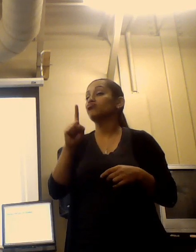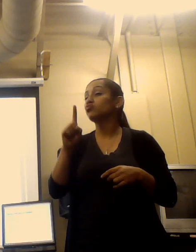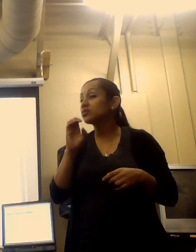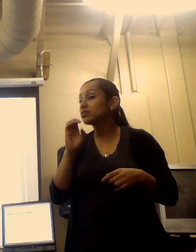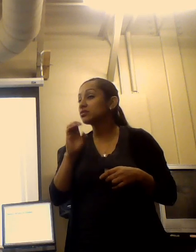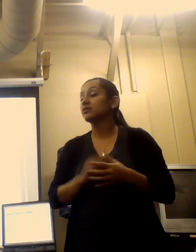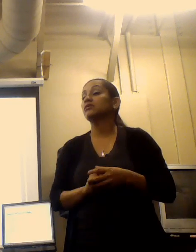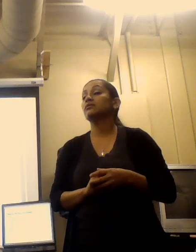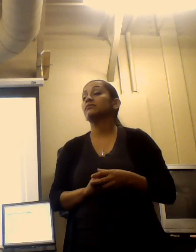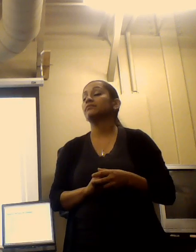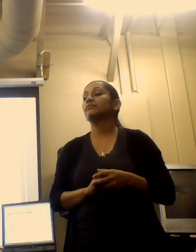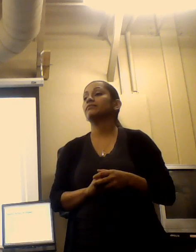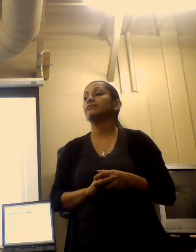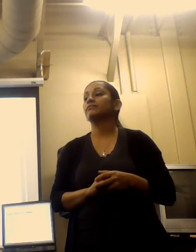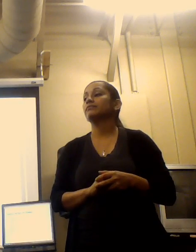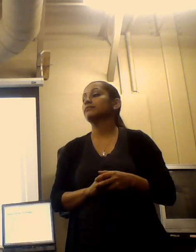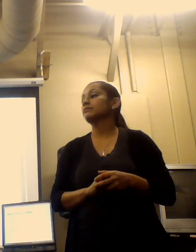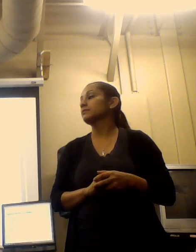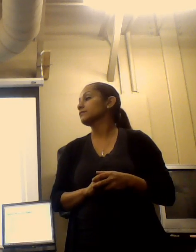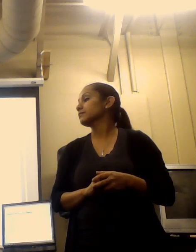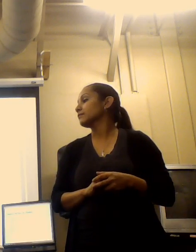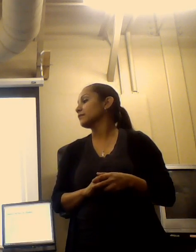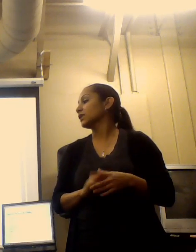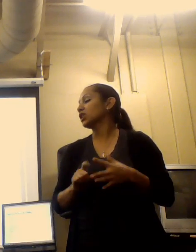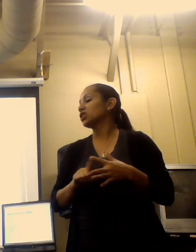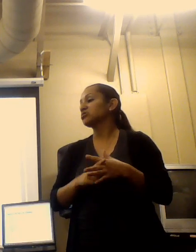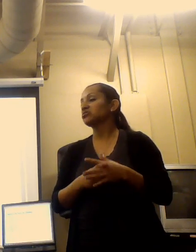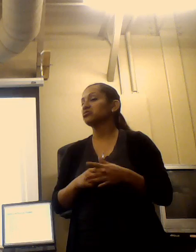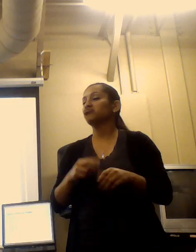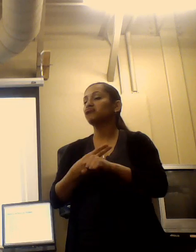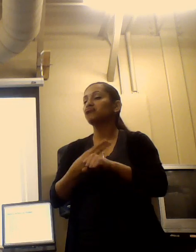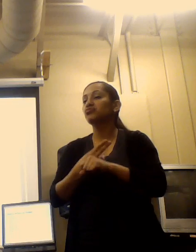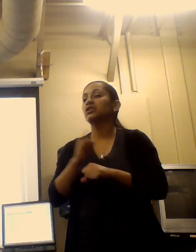and start cranking up that ISO and,